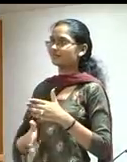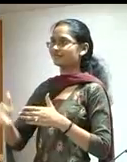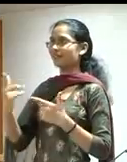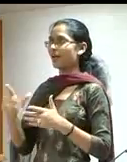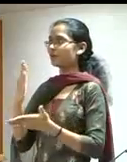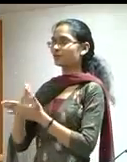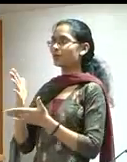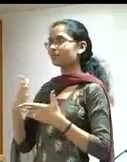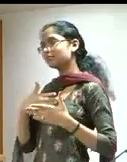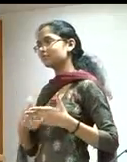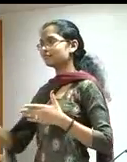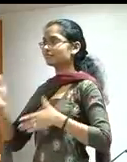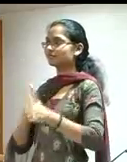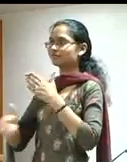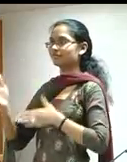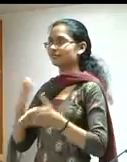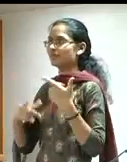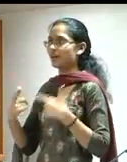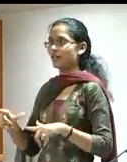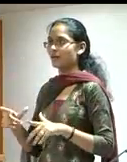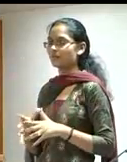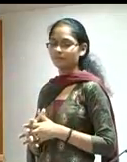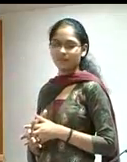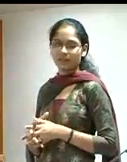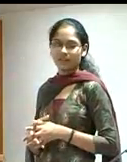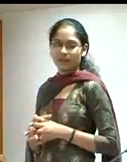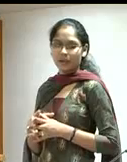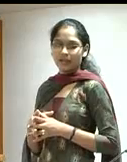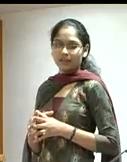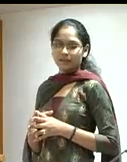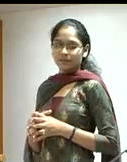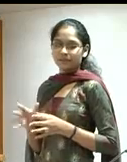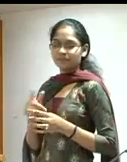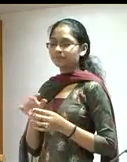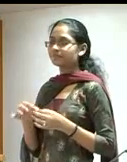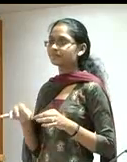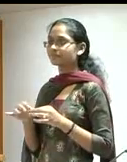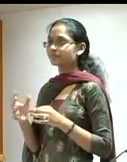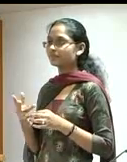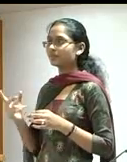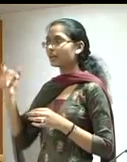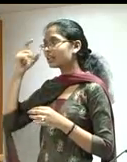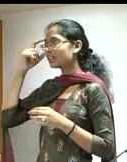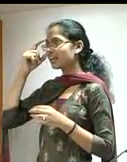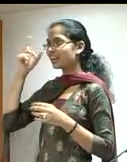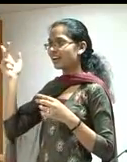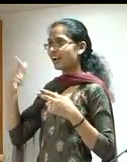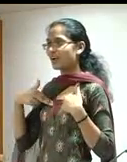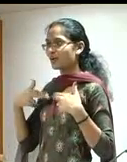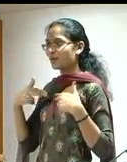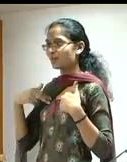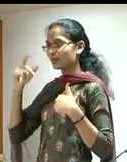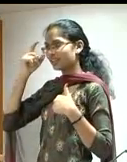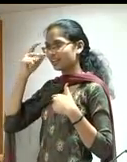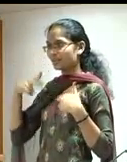Judicial pronouncements. These are also very important. In Delhi, we have been very lucky that the Delhi High Court has had a